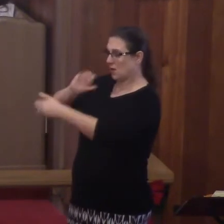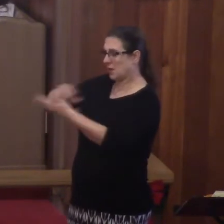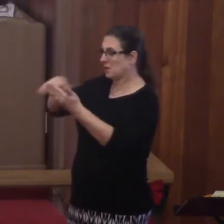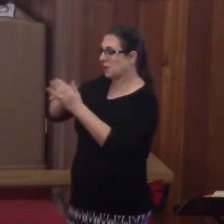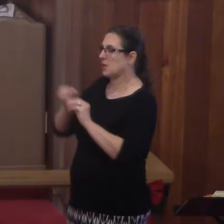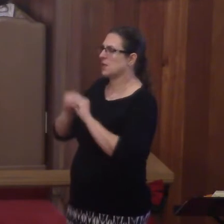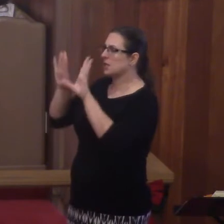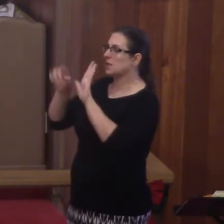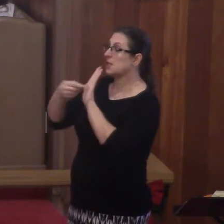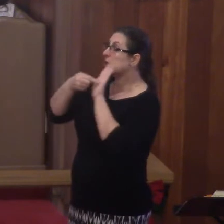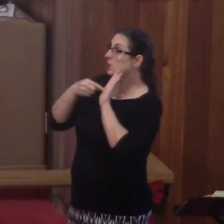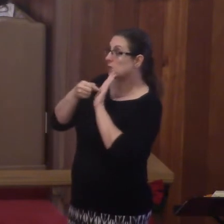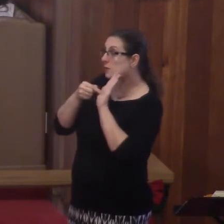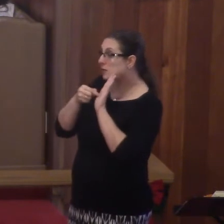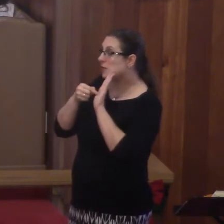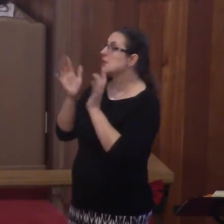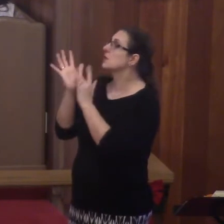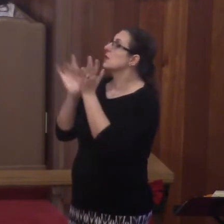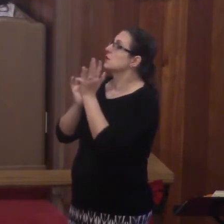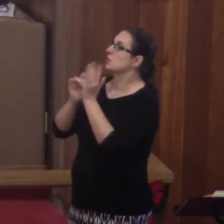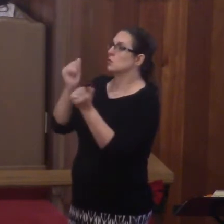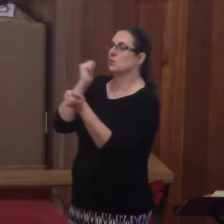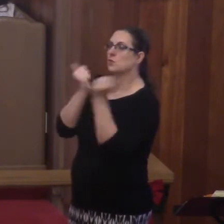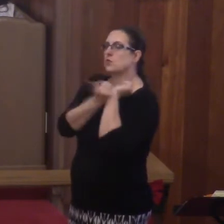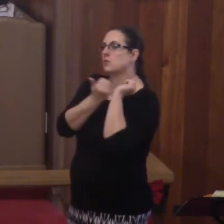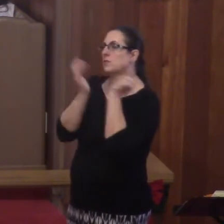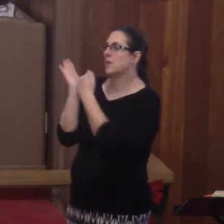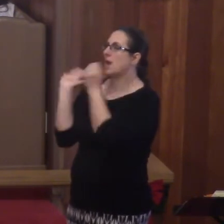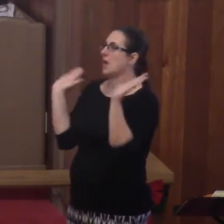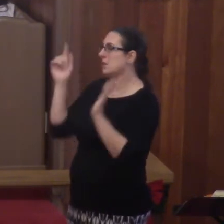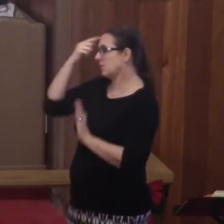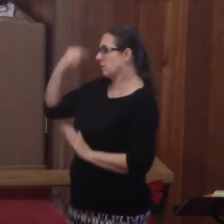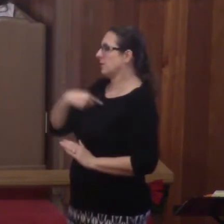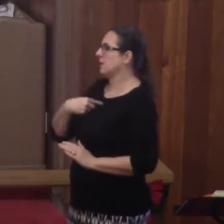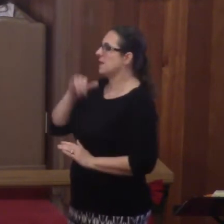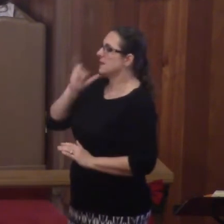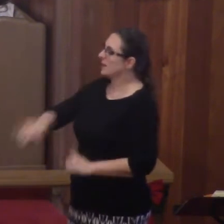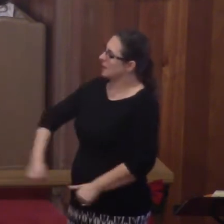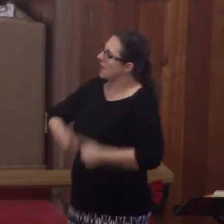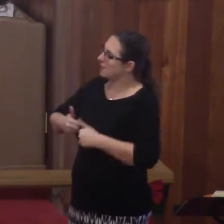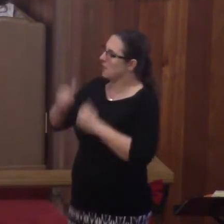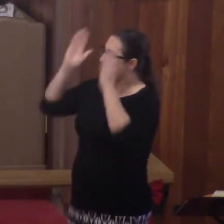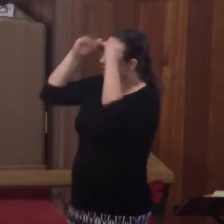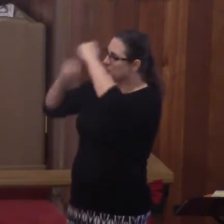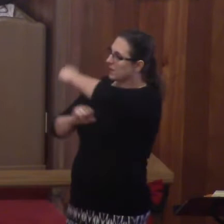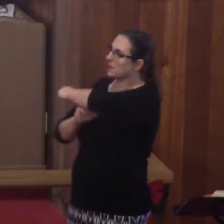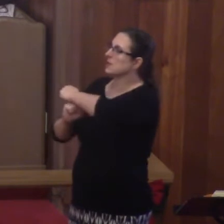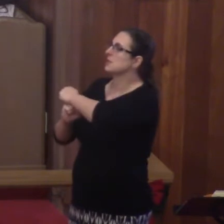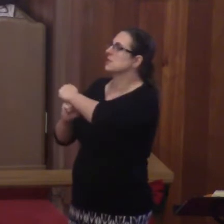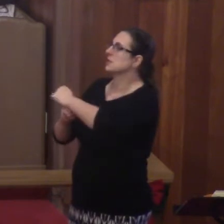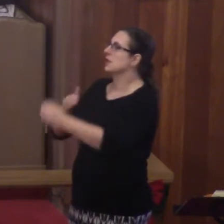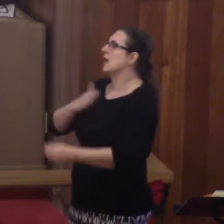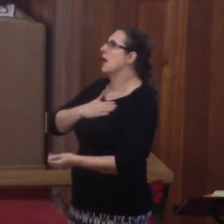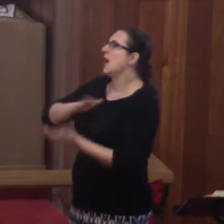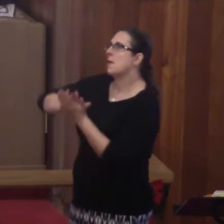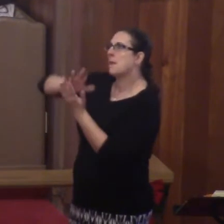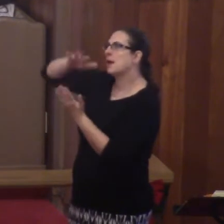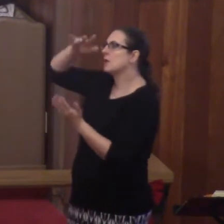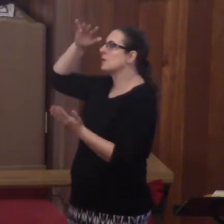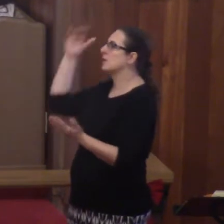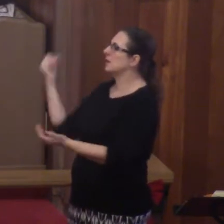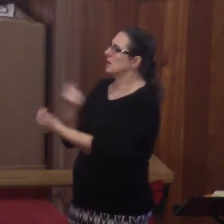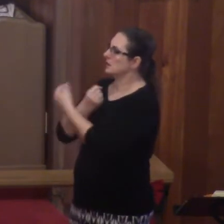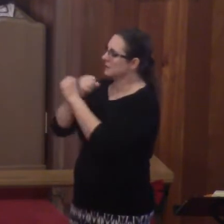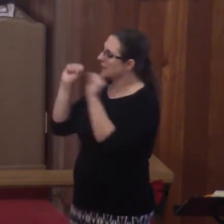Let the clear inscription be, Jesus, crucified for me, is my life, my hope's foundation, and